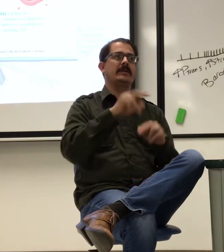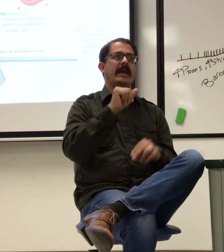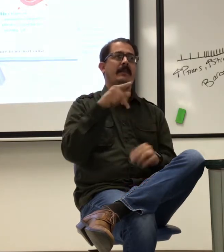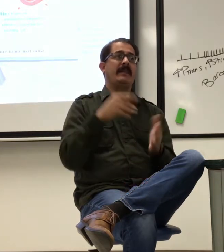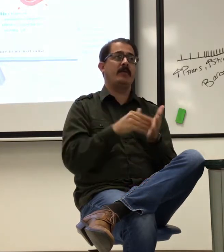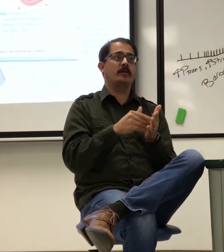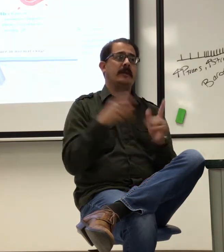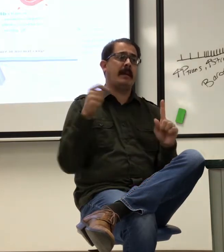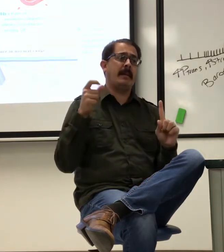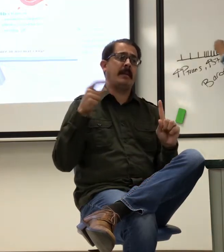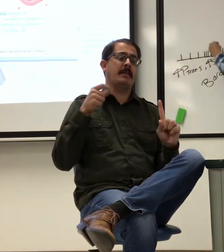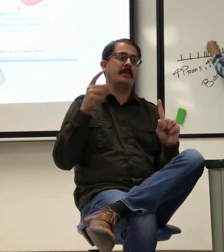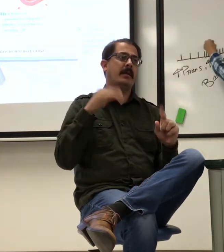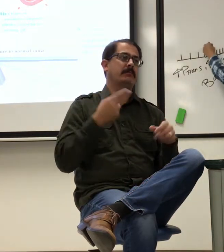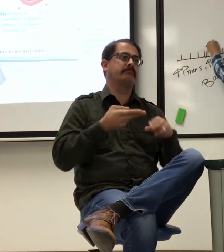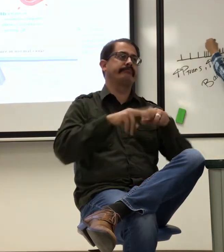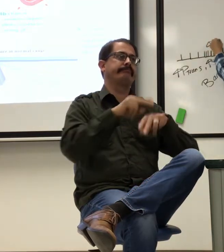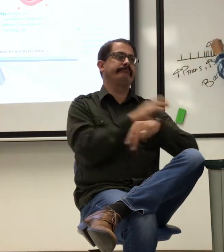frequency,